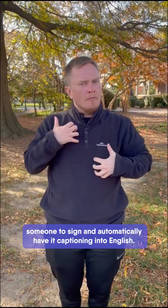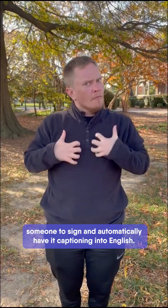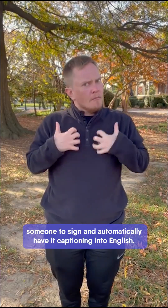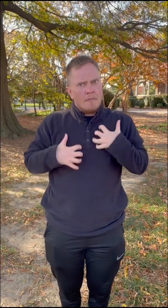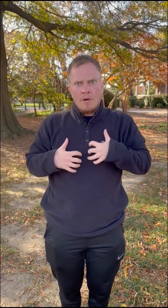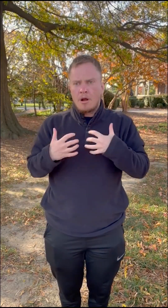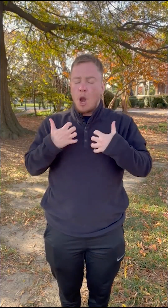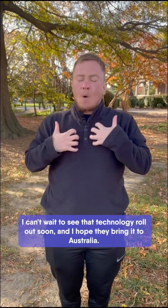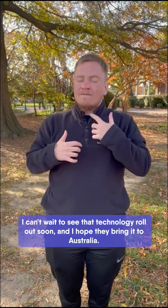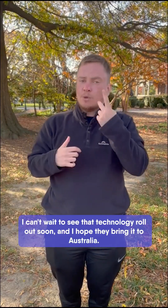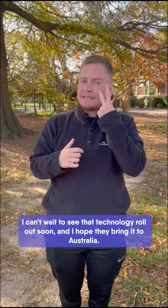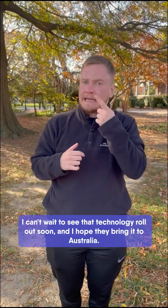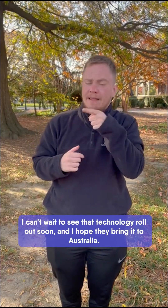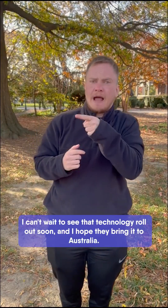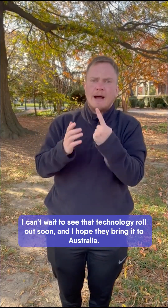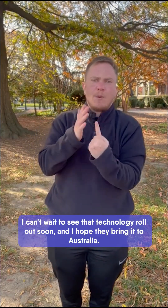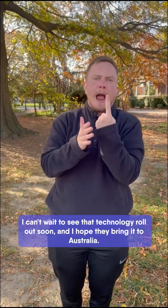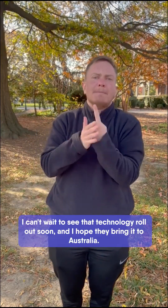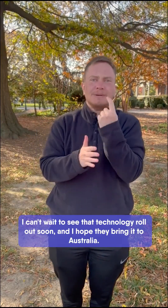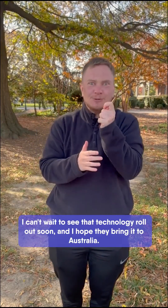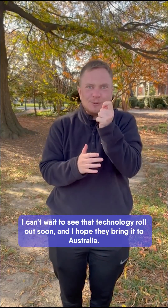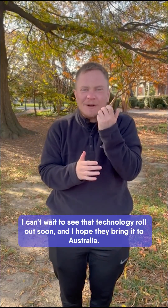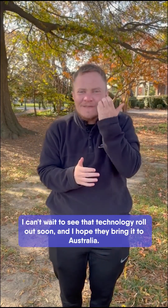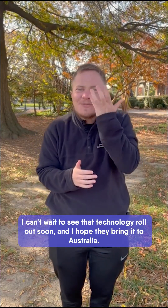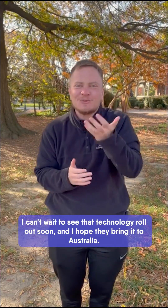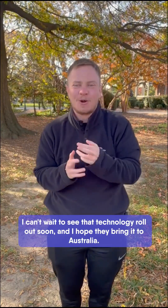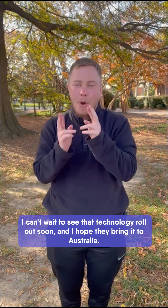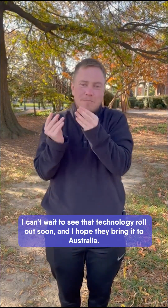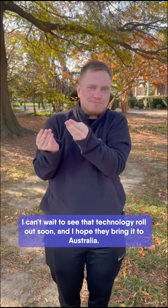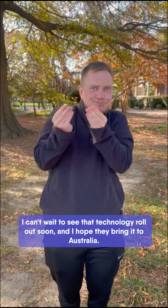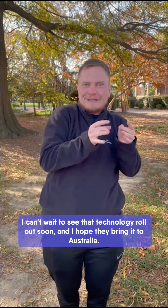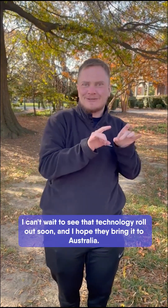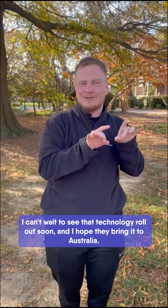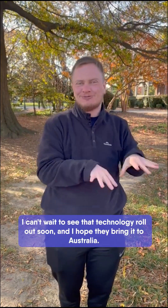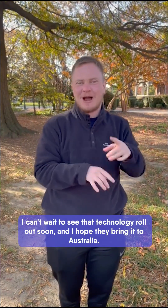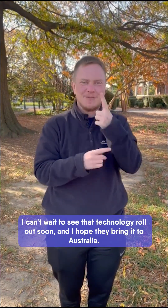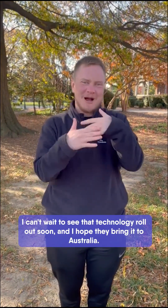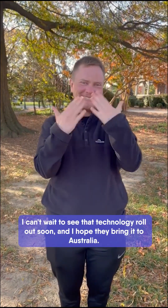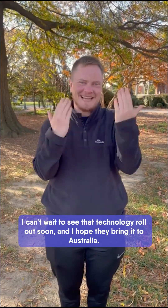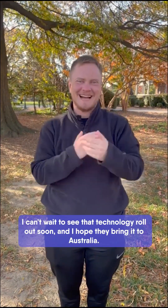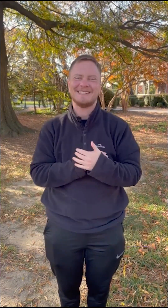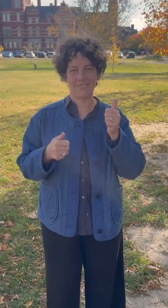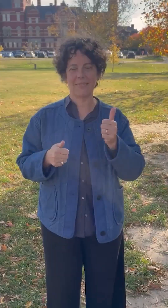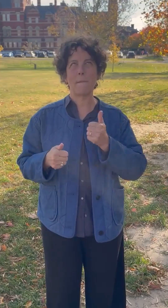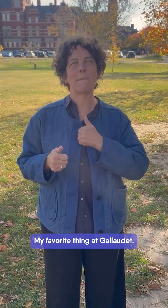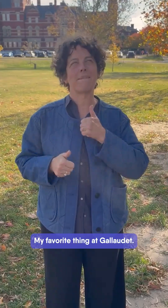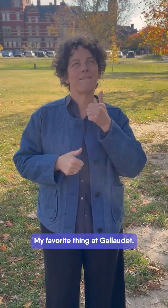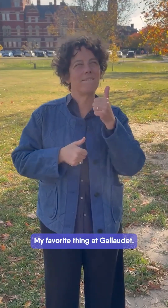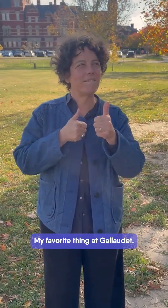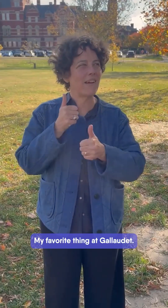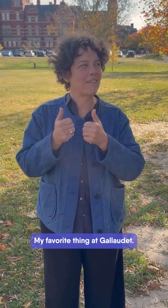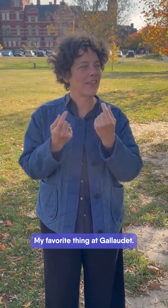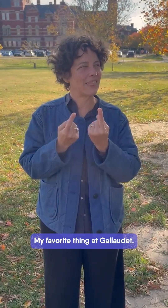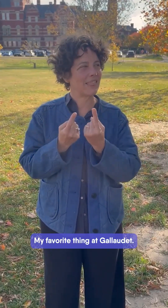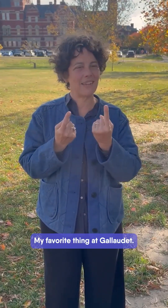English. I can't wait to see that technology roll out soon, and I hope that they bring it to Australia. My favourite thing at Gallaudet,